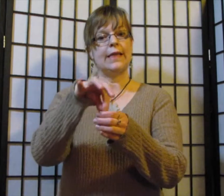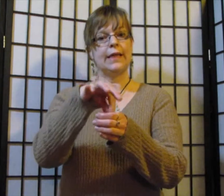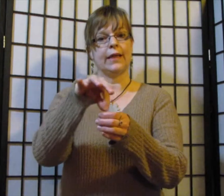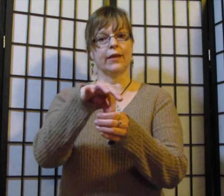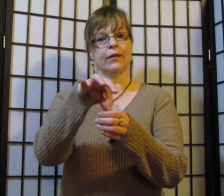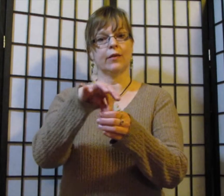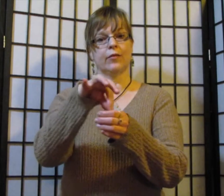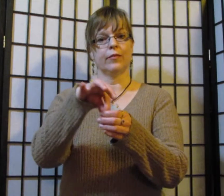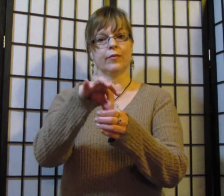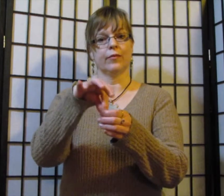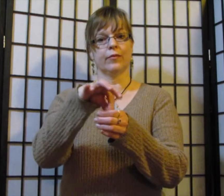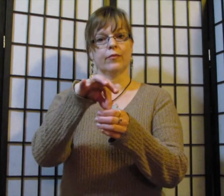Tea.